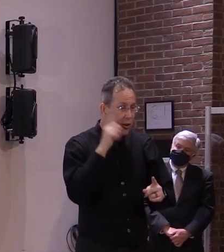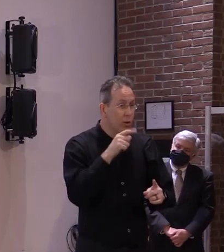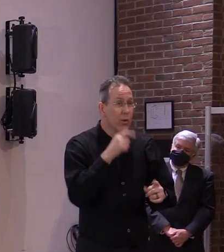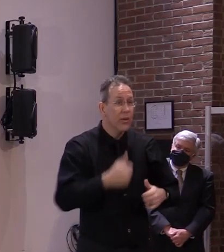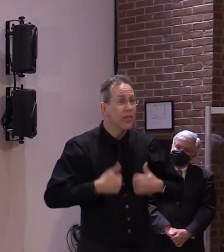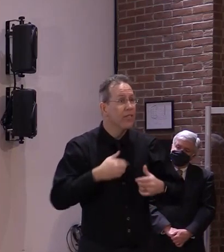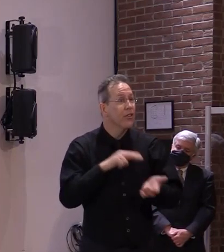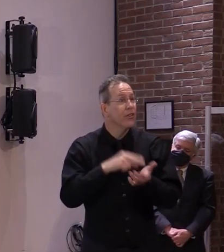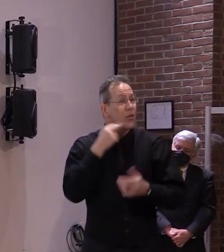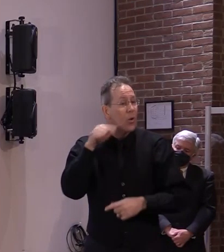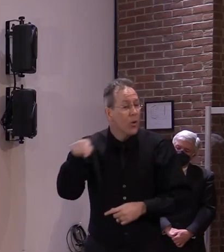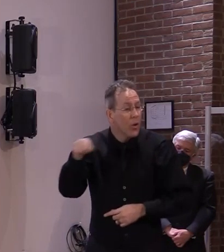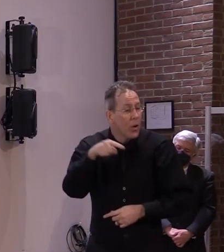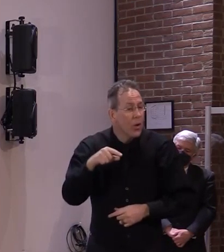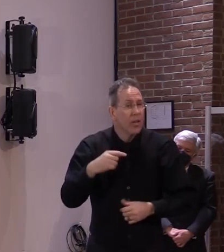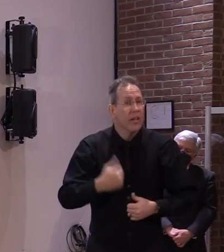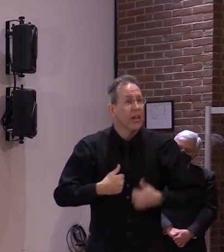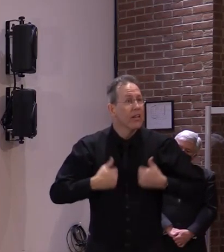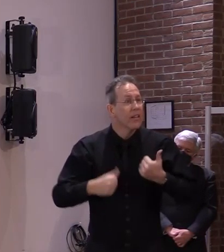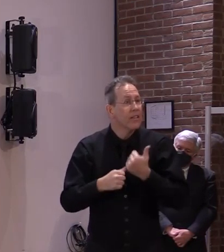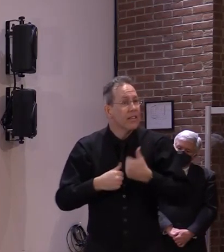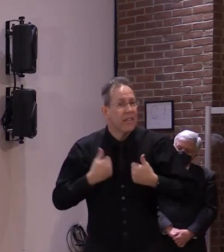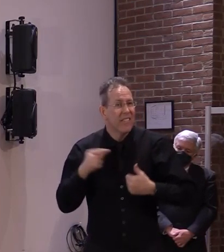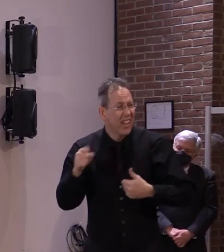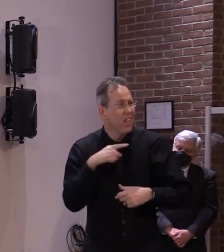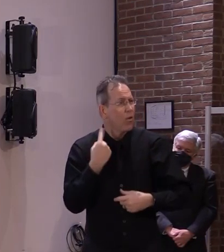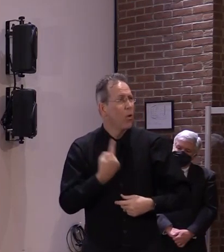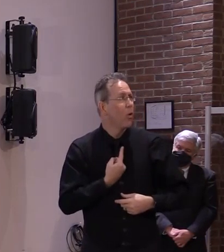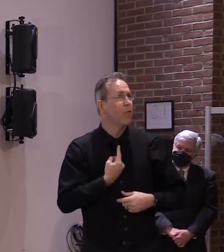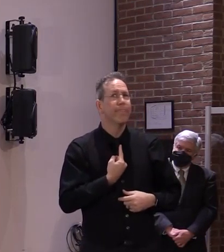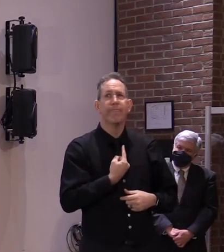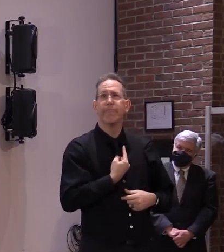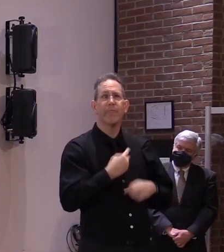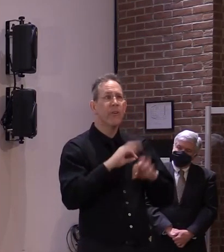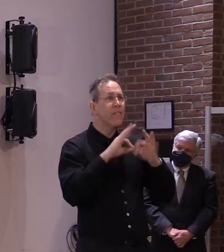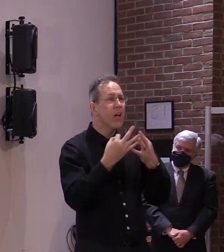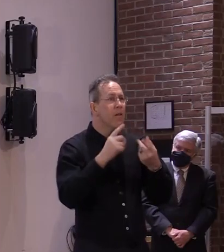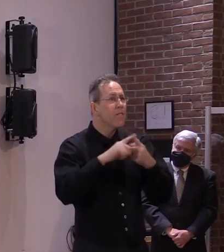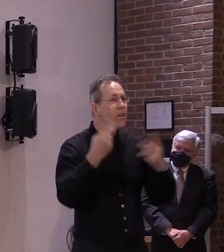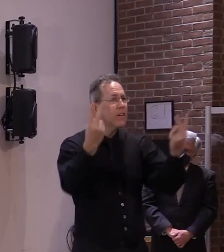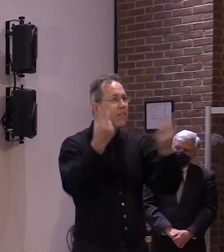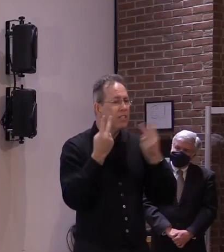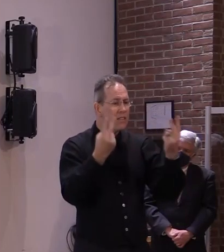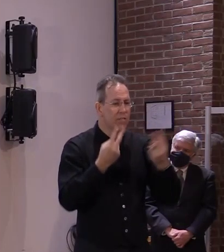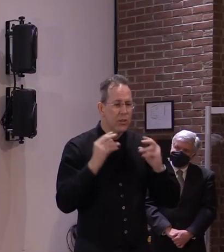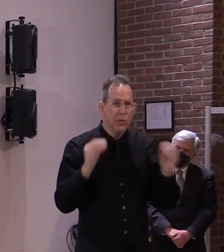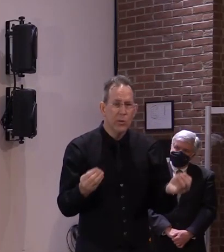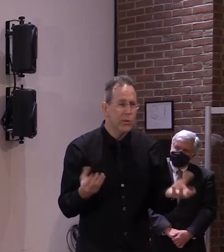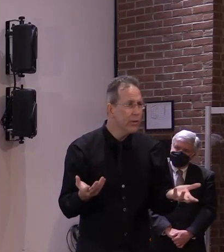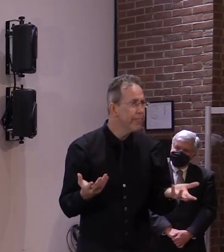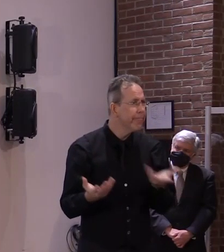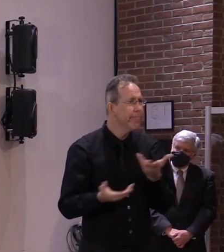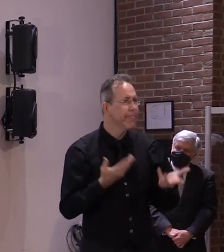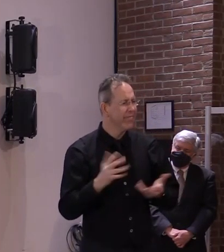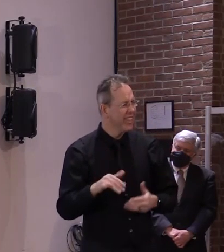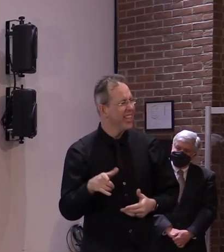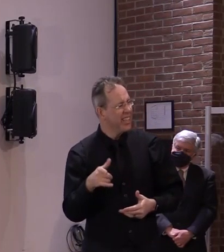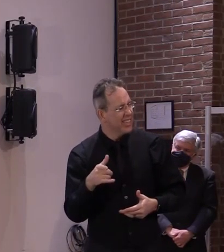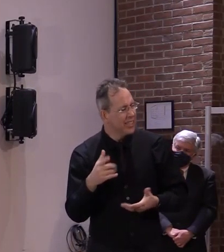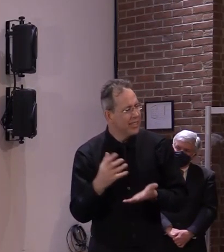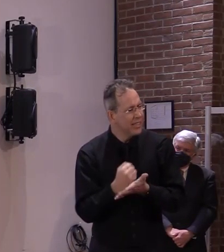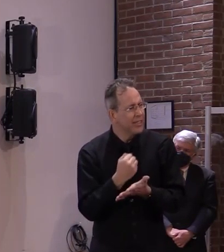of keeping them safe by preventing outbreaks, we are on the threshold of presenting an array of changes in